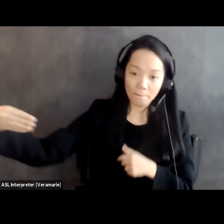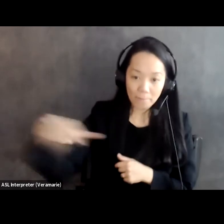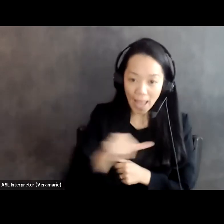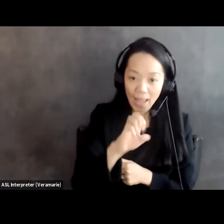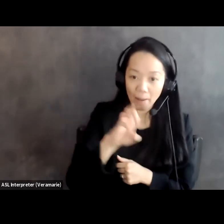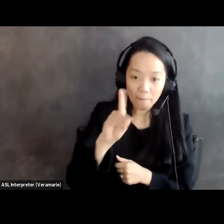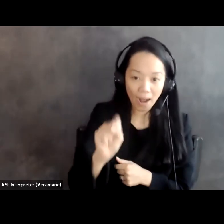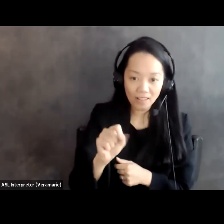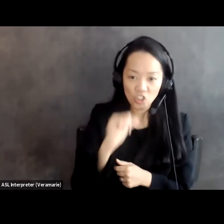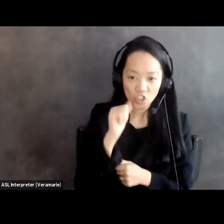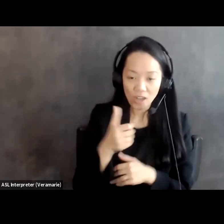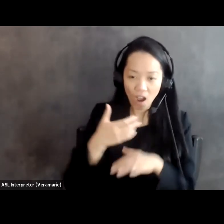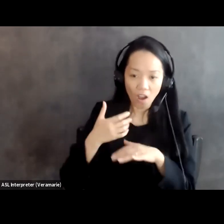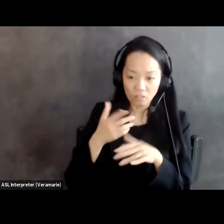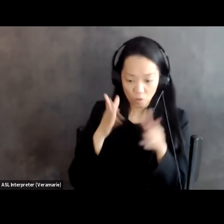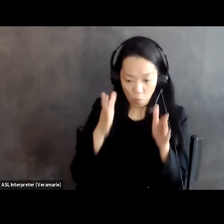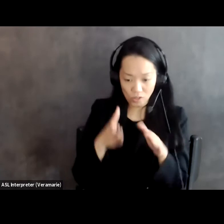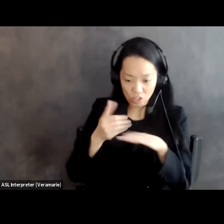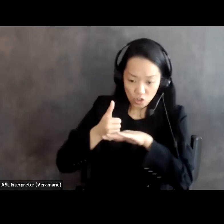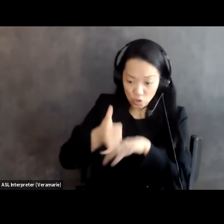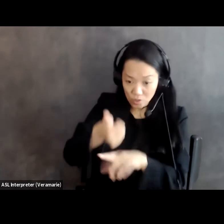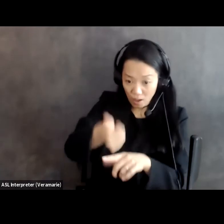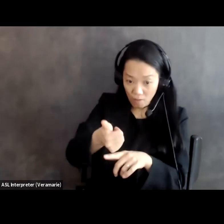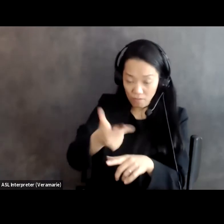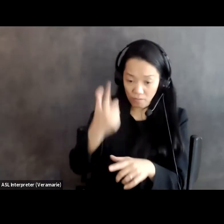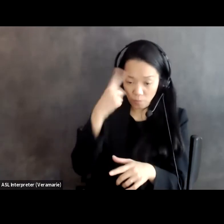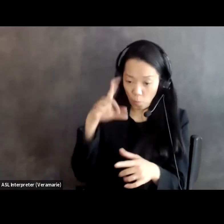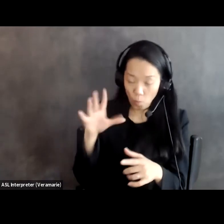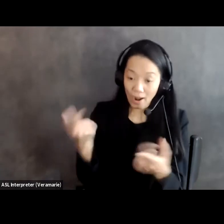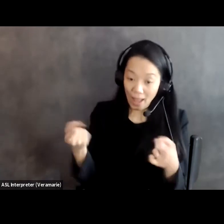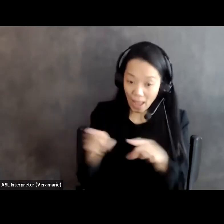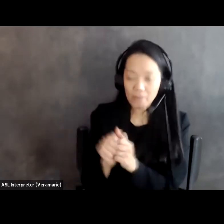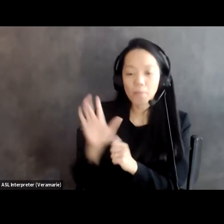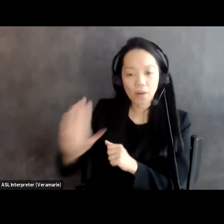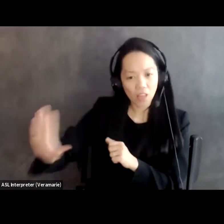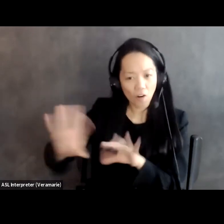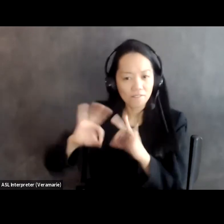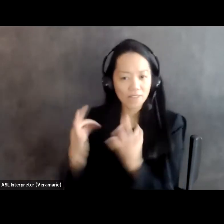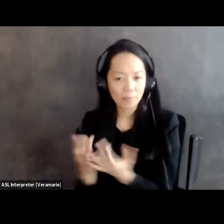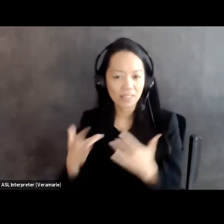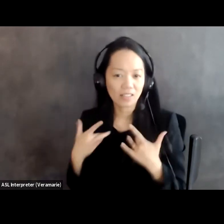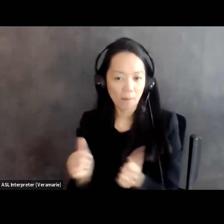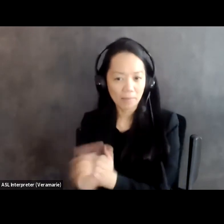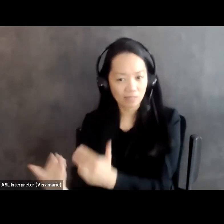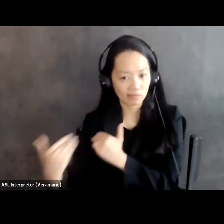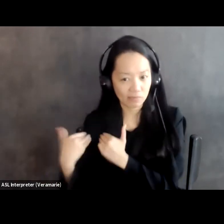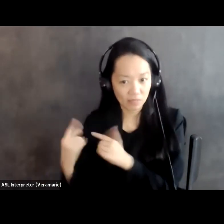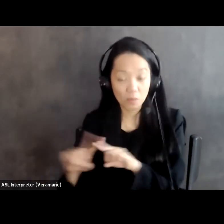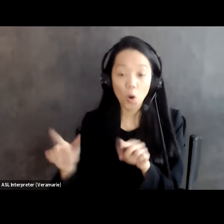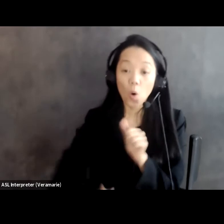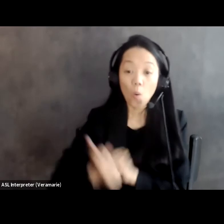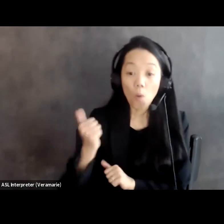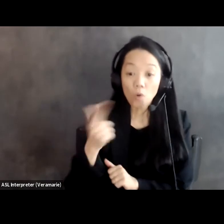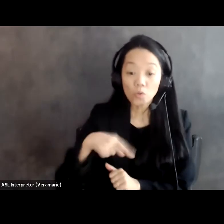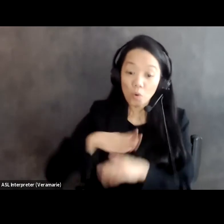aren't the people who are accused of the offenses themselves, but their families. So in the status quo, we know that the vast majority of people